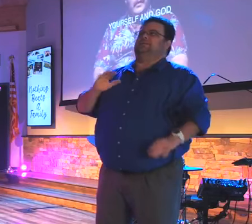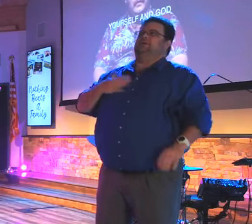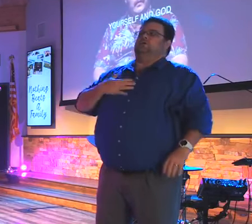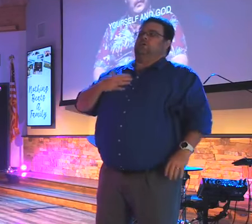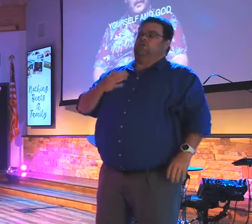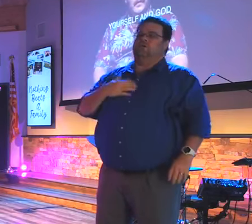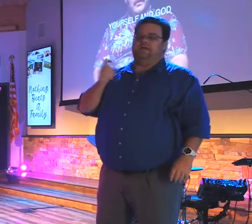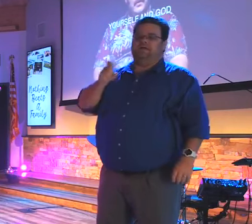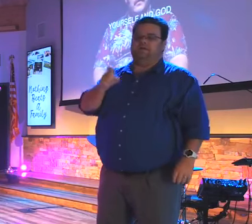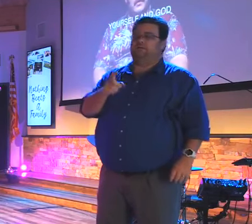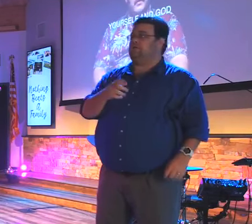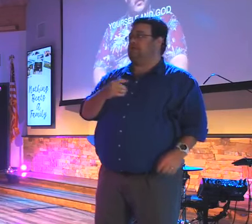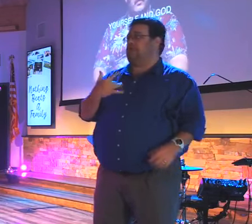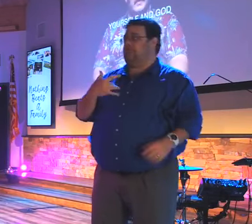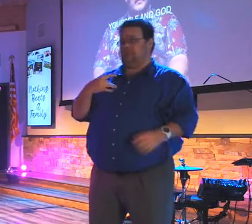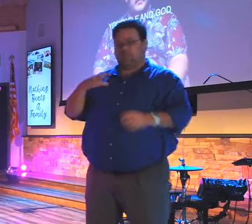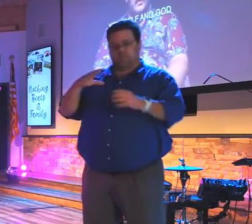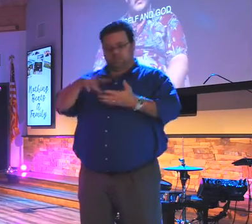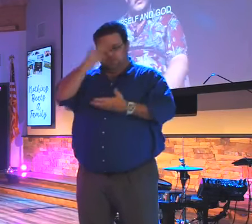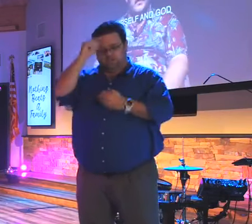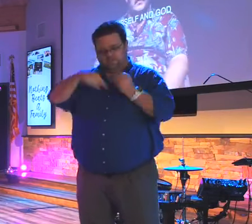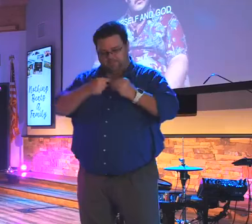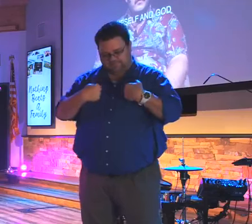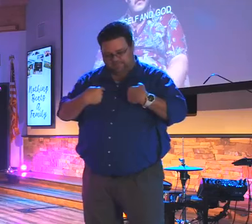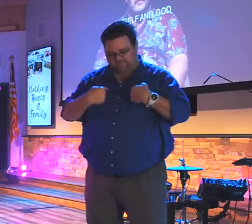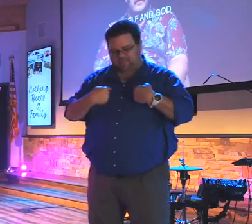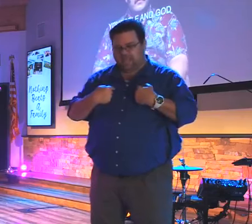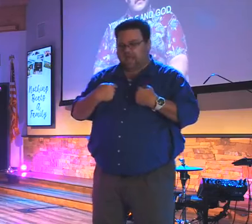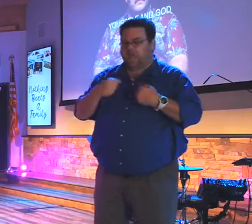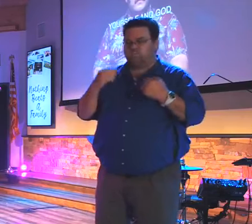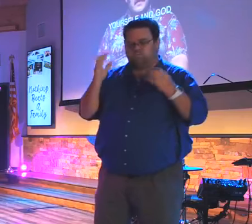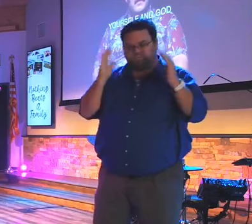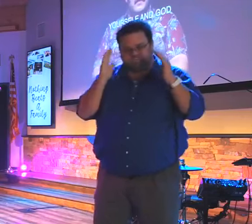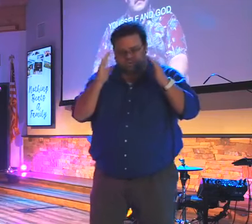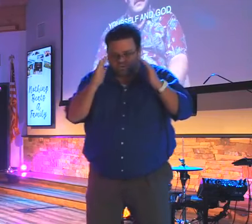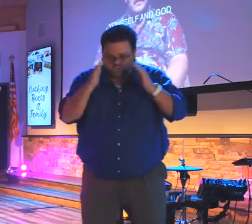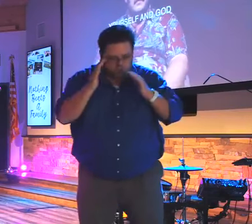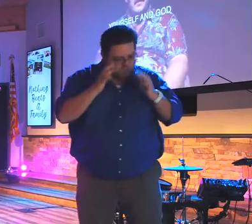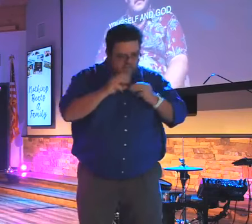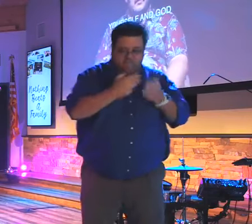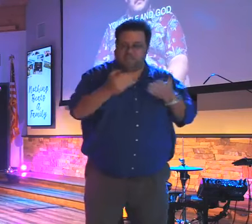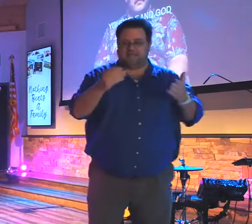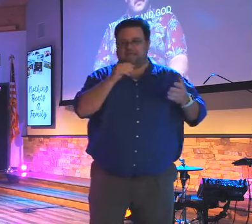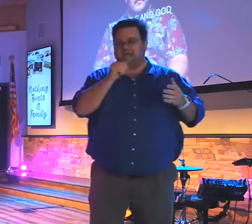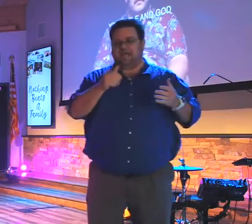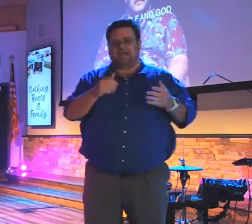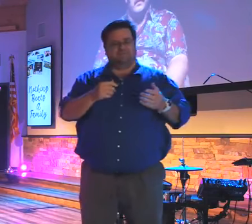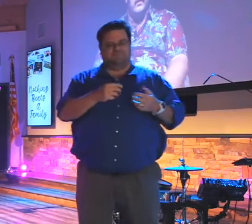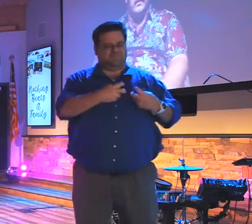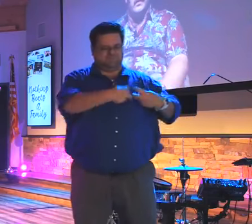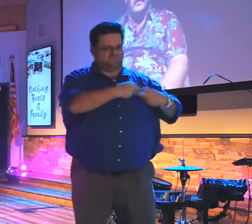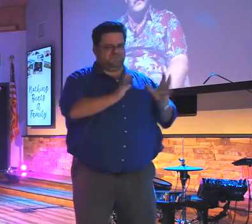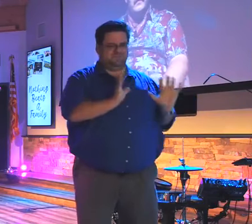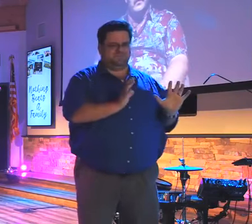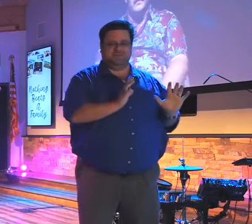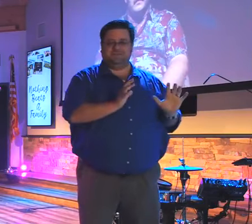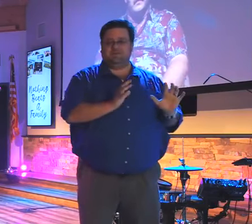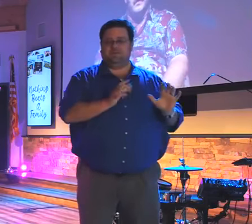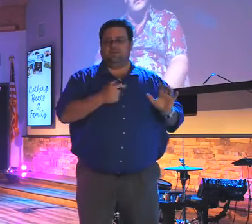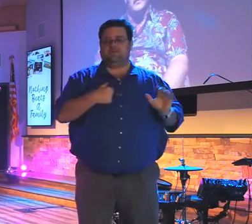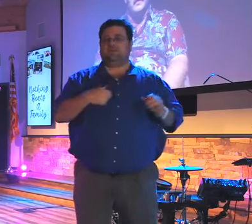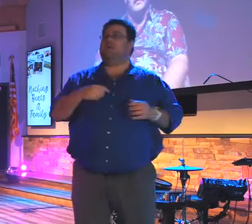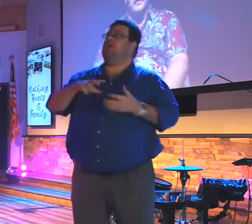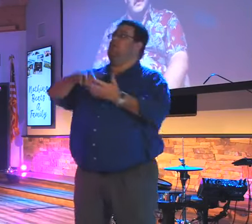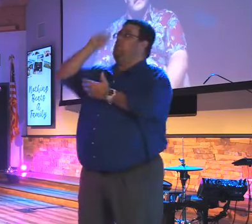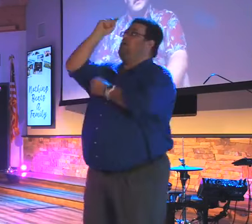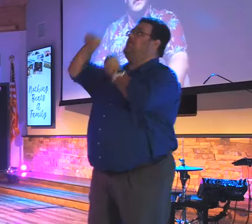thing I definitely learned about myself is that I worry way too much about things that may not be that much of a problem. And one thing I definitely learned about